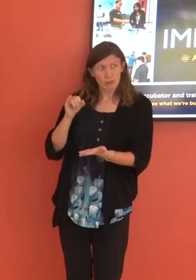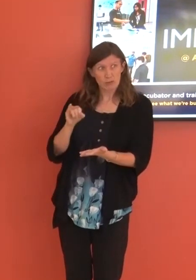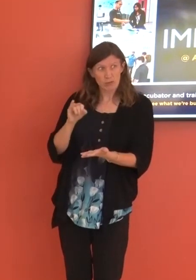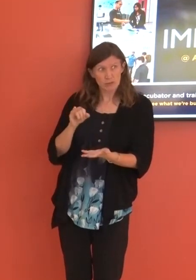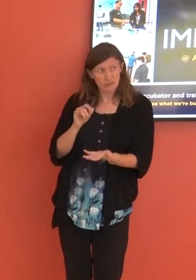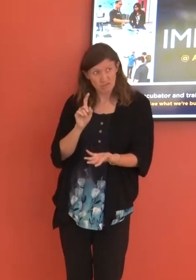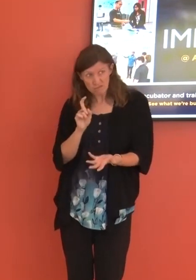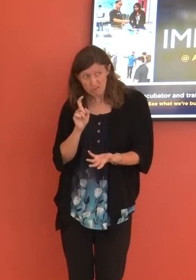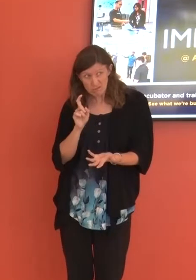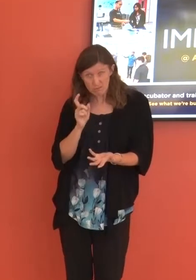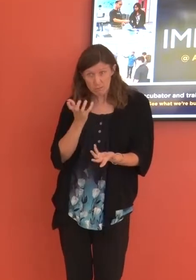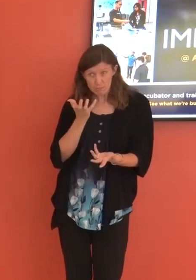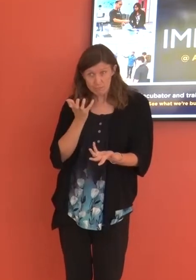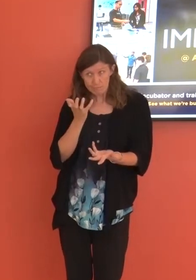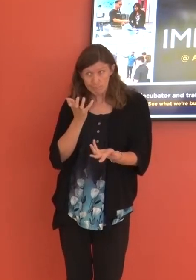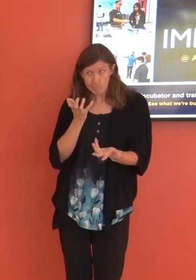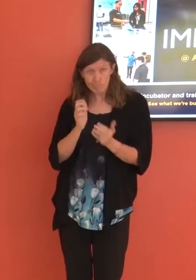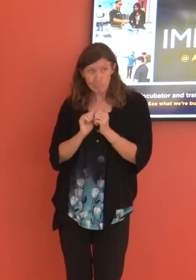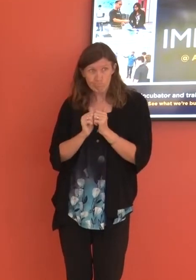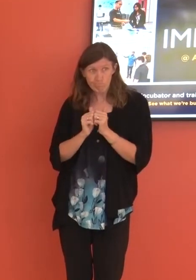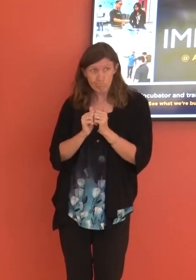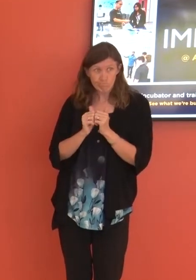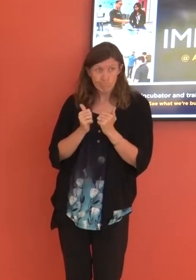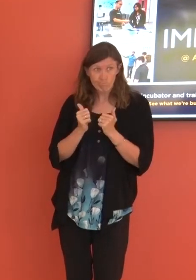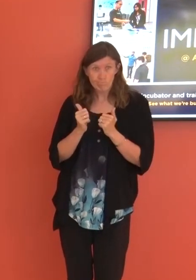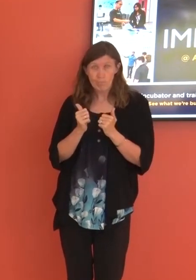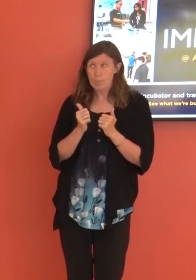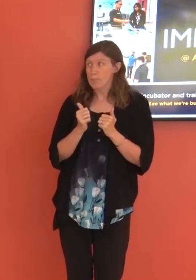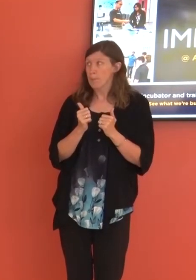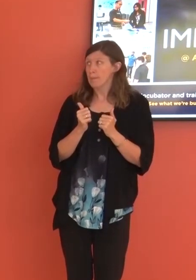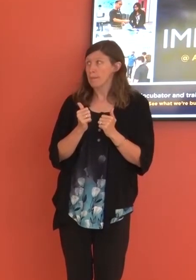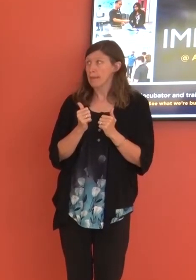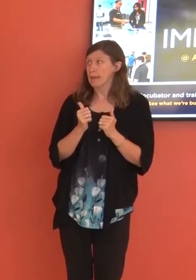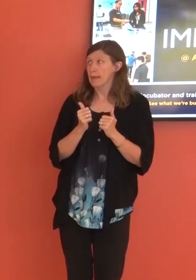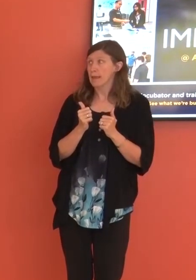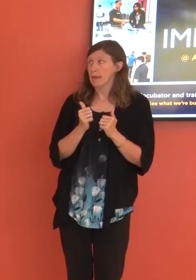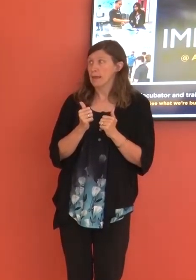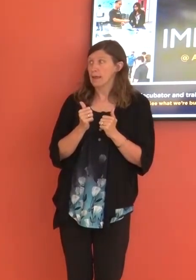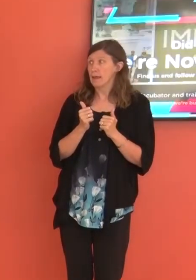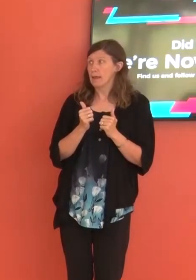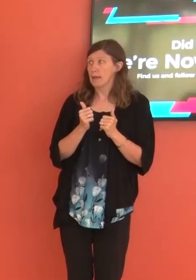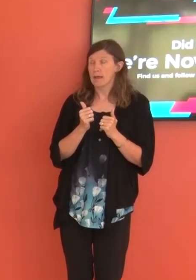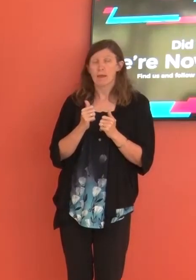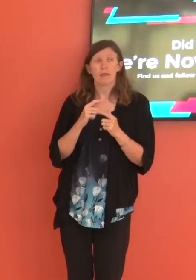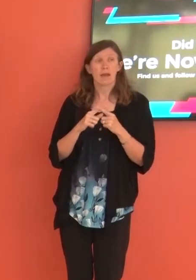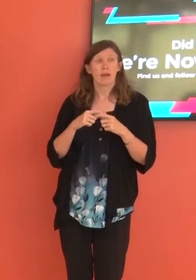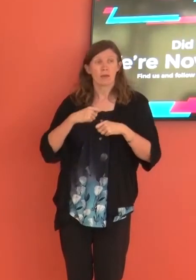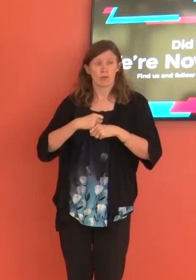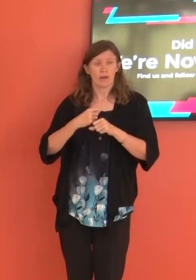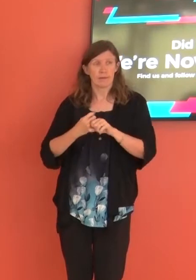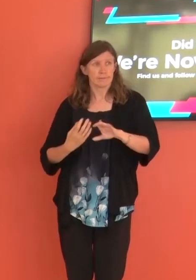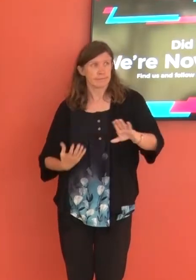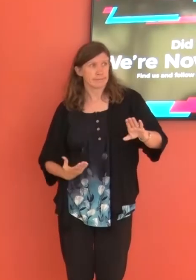insurance? And then you file, you know, they would then file for the insurance claim.